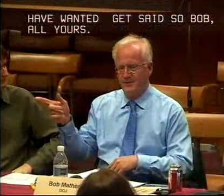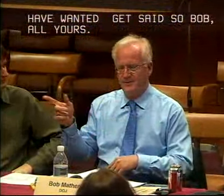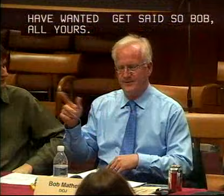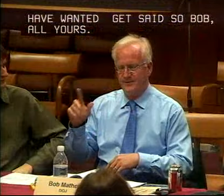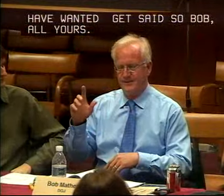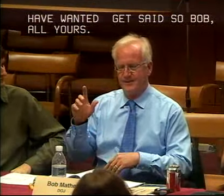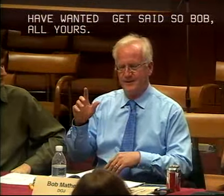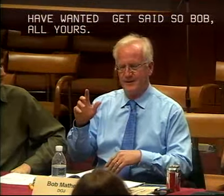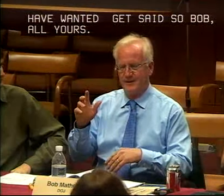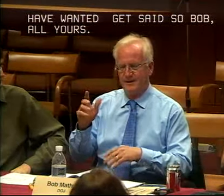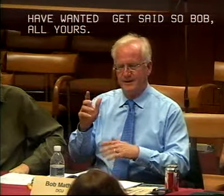Thank you.